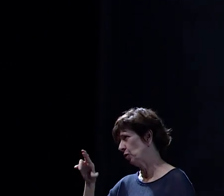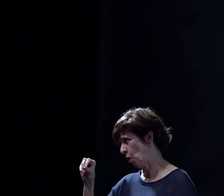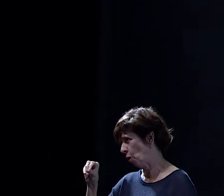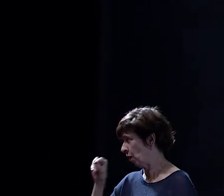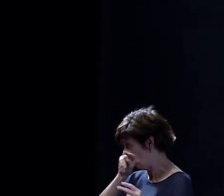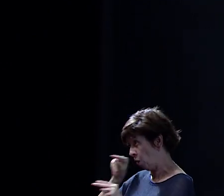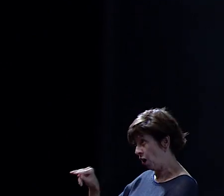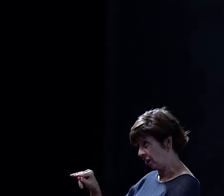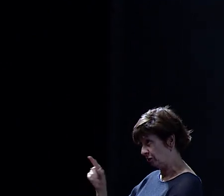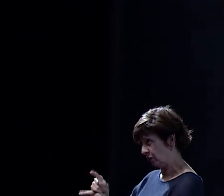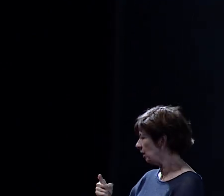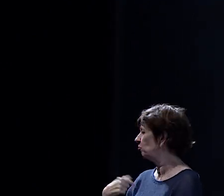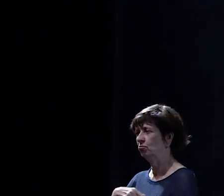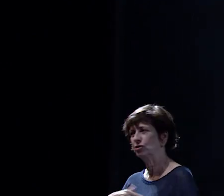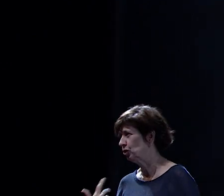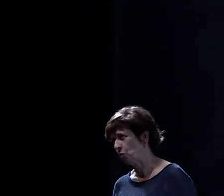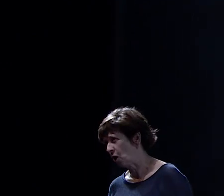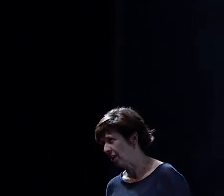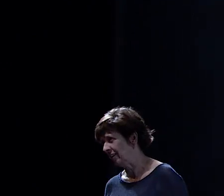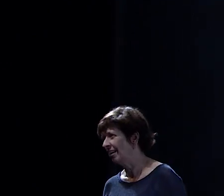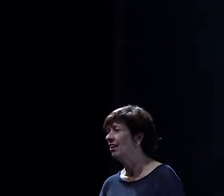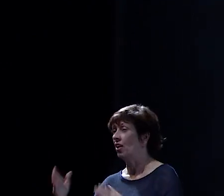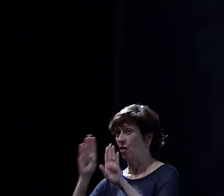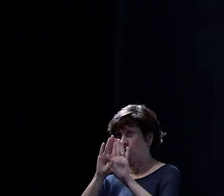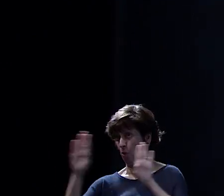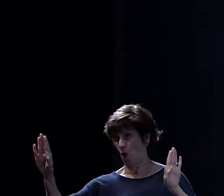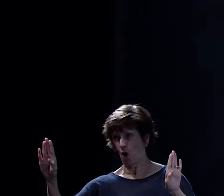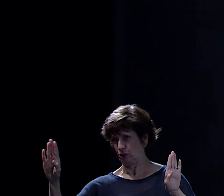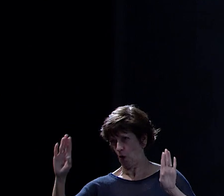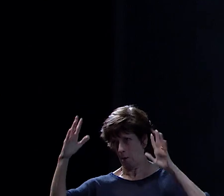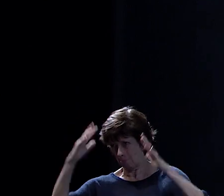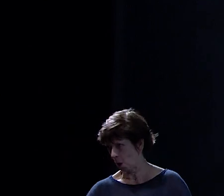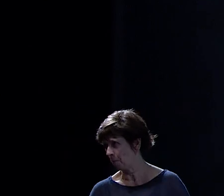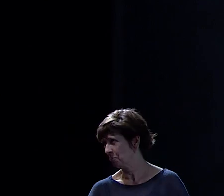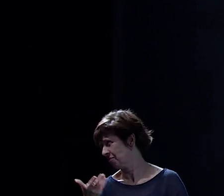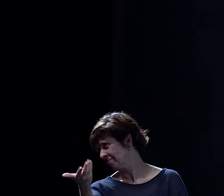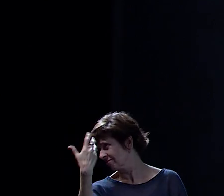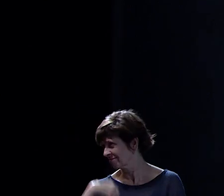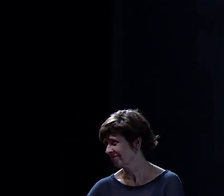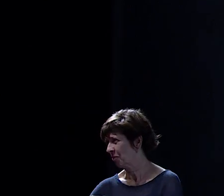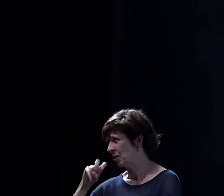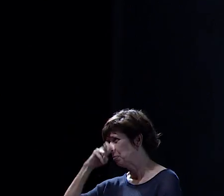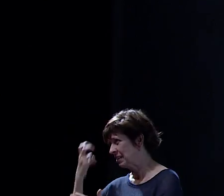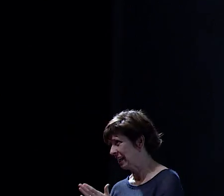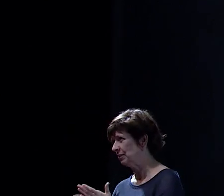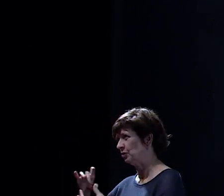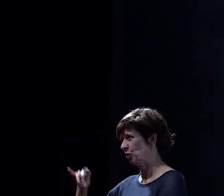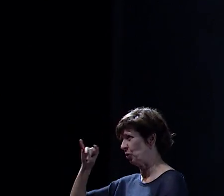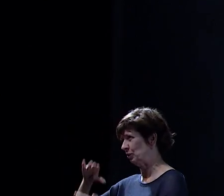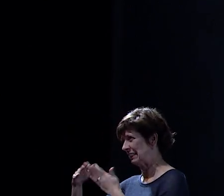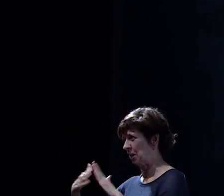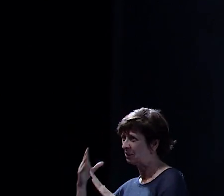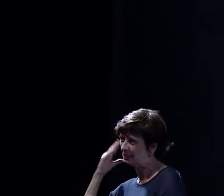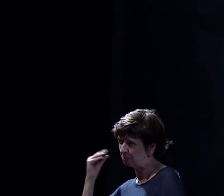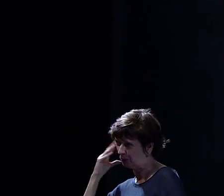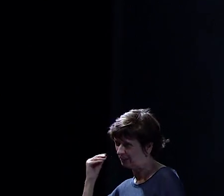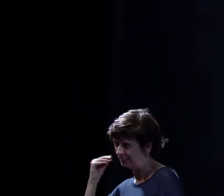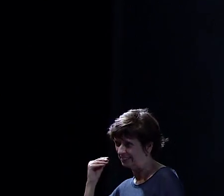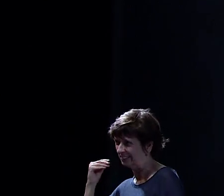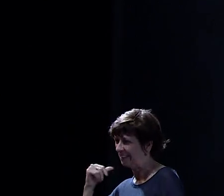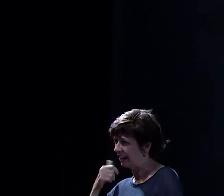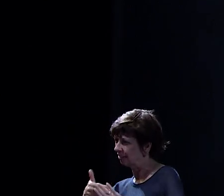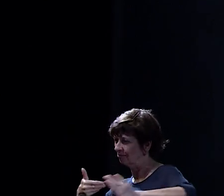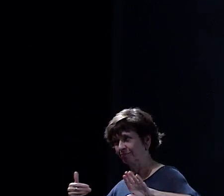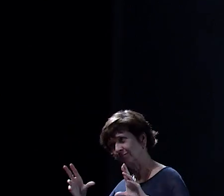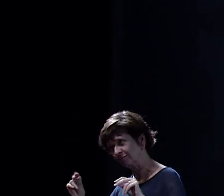and we were having none of that. The wall was gone. They were in an immersive, completely immersive ghost town experience. And